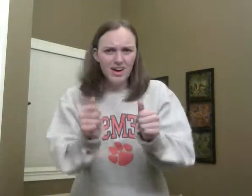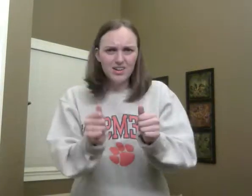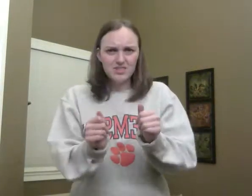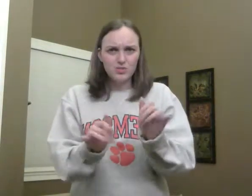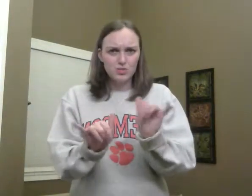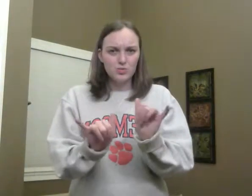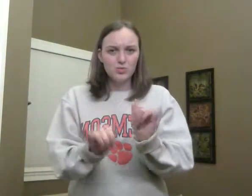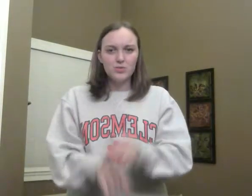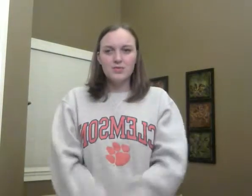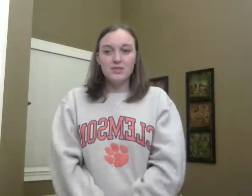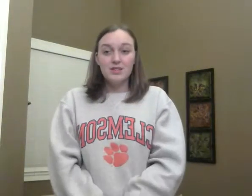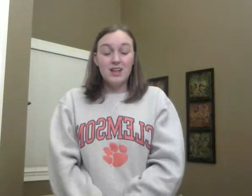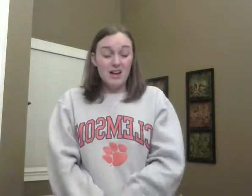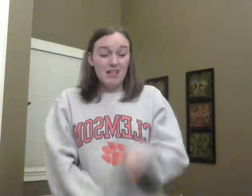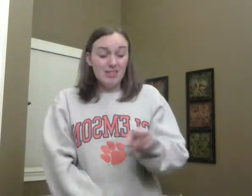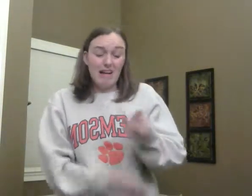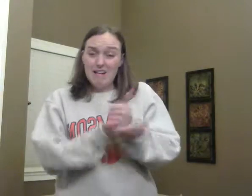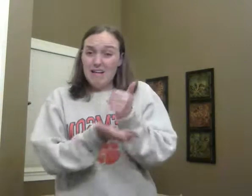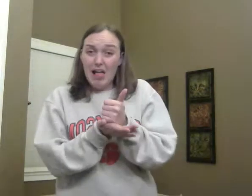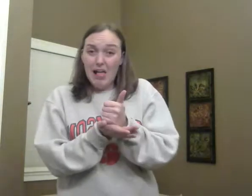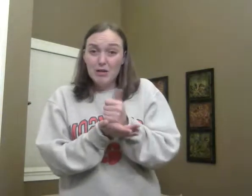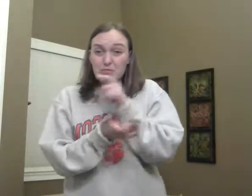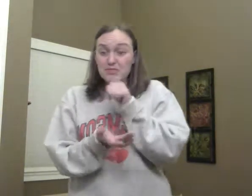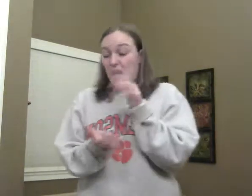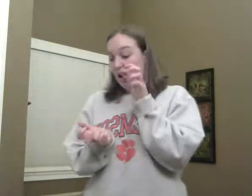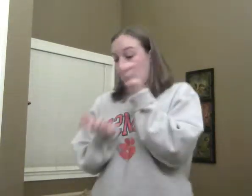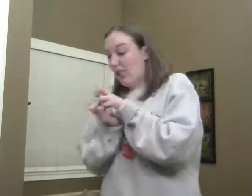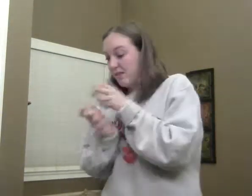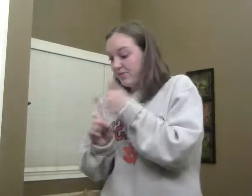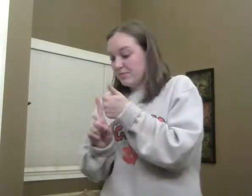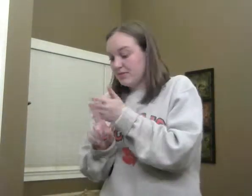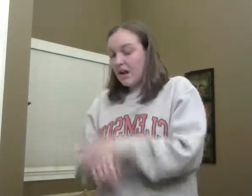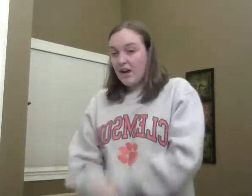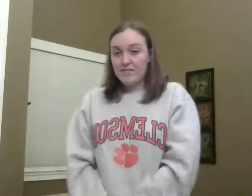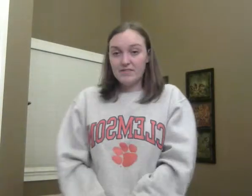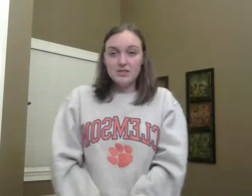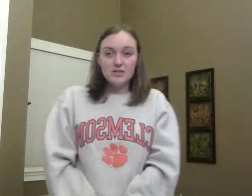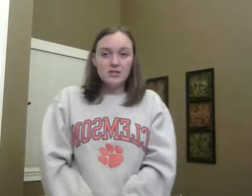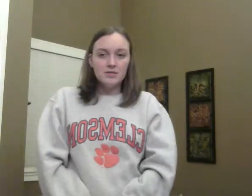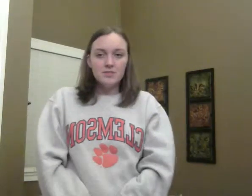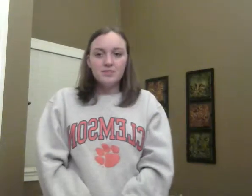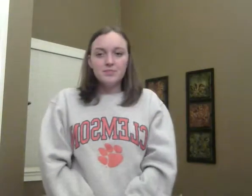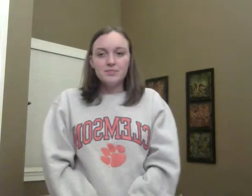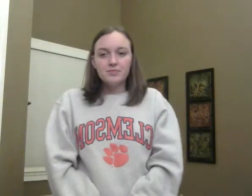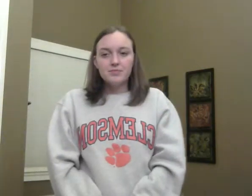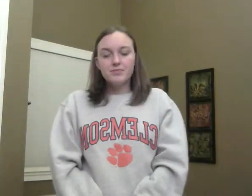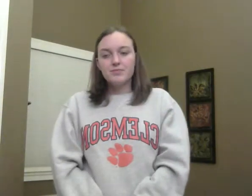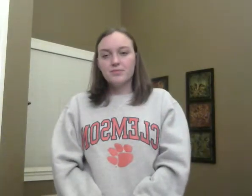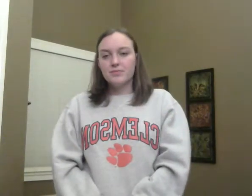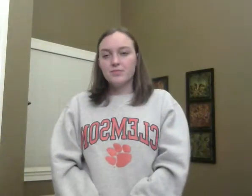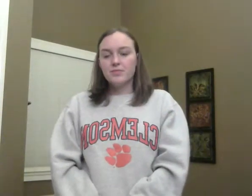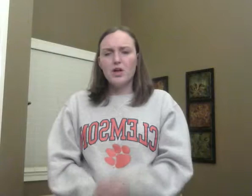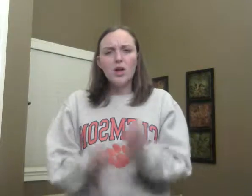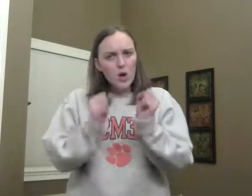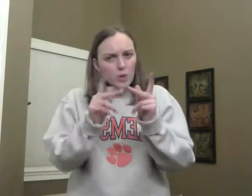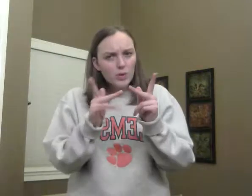traits help keep them from becoming prey or food for other insects. Okay, now it's time for us to work